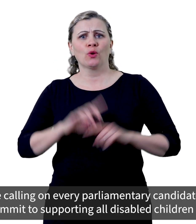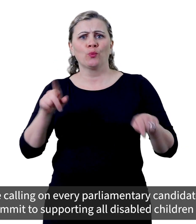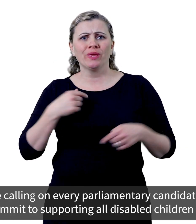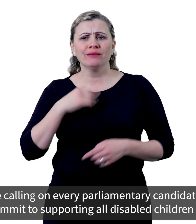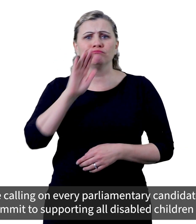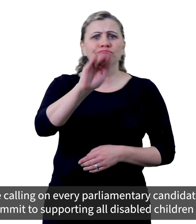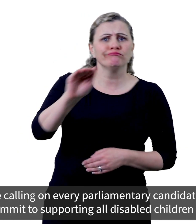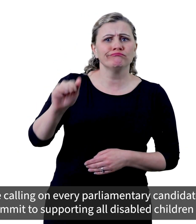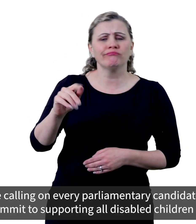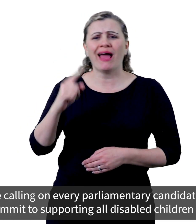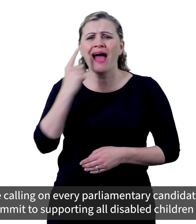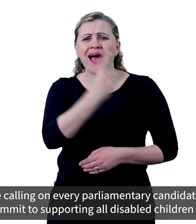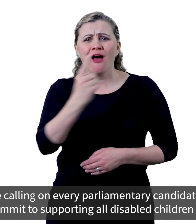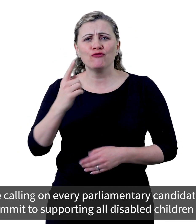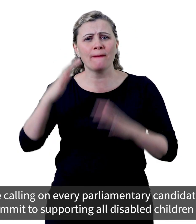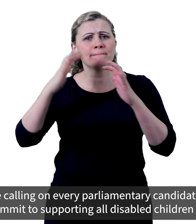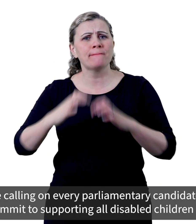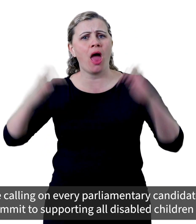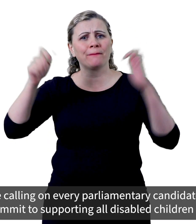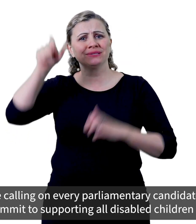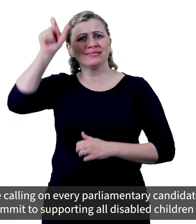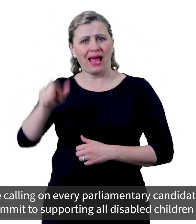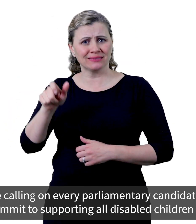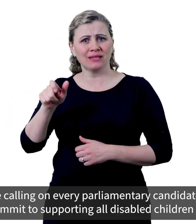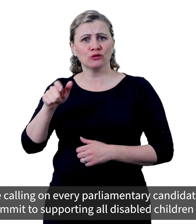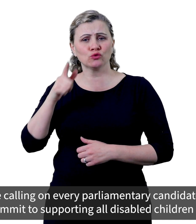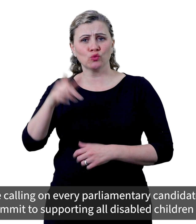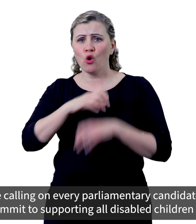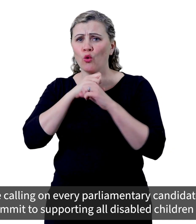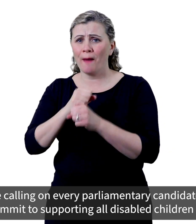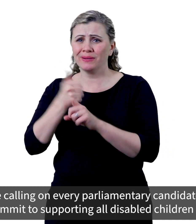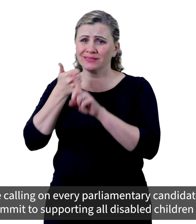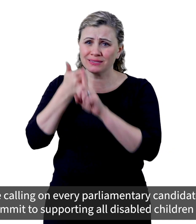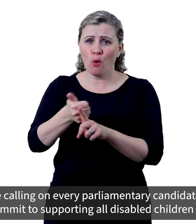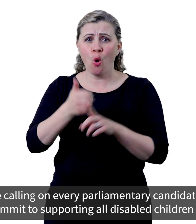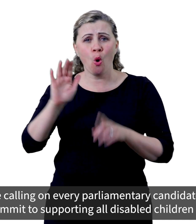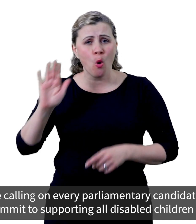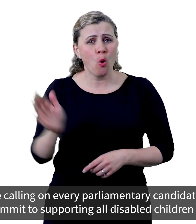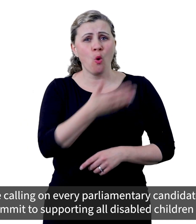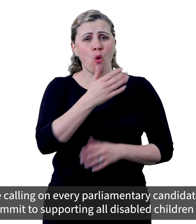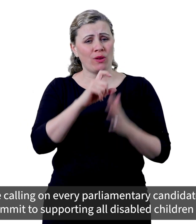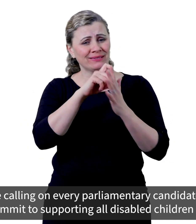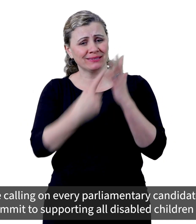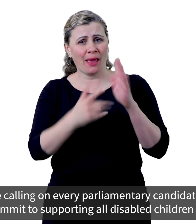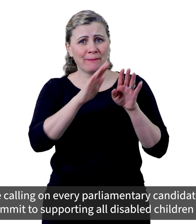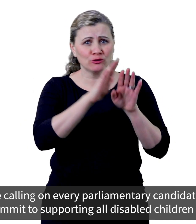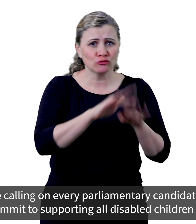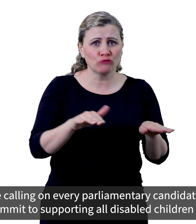We are calling on every parliamentary candidate to commit to supporting all disabled children